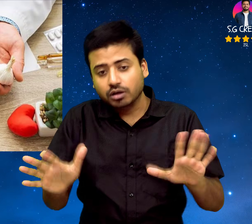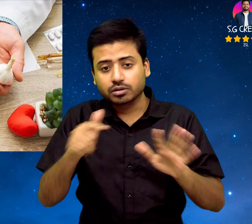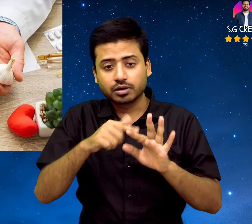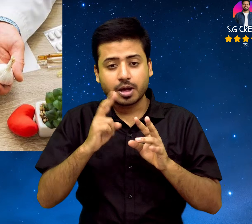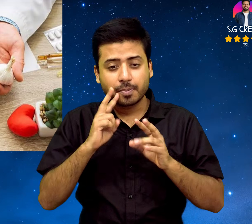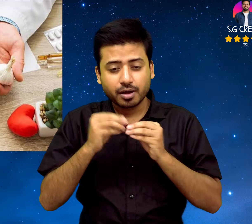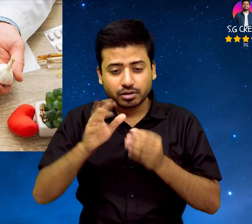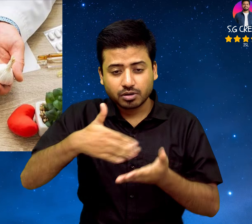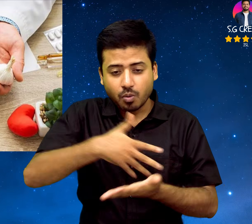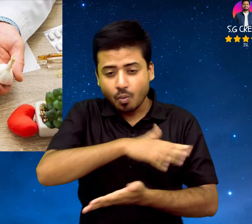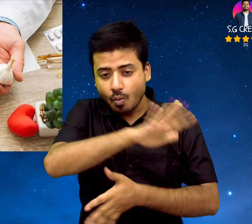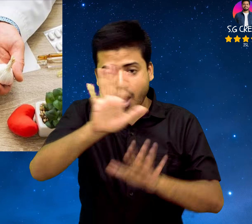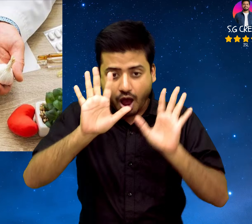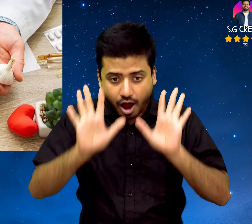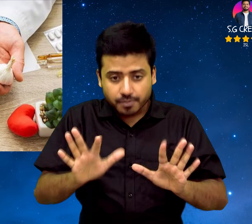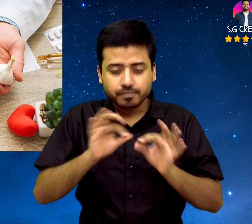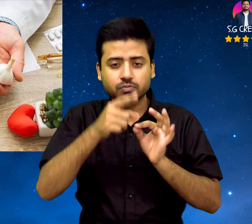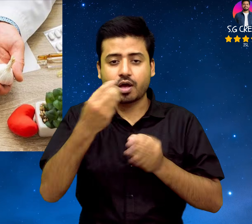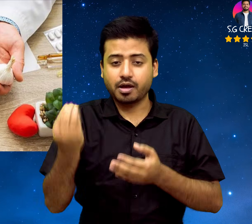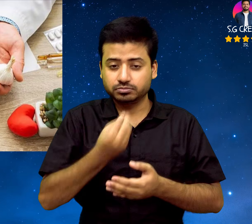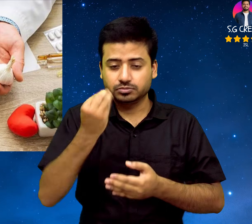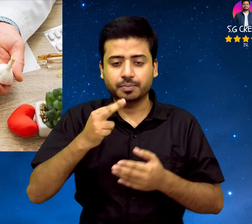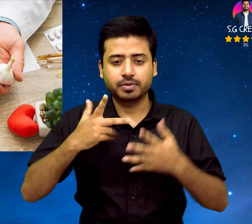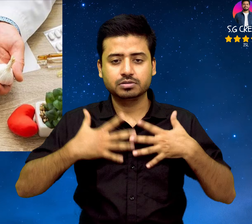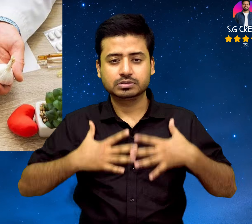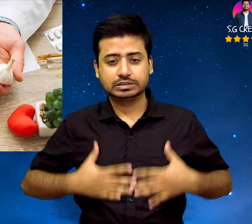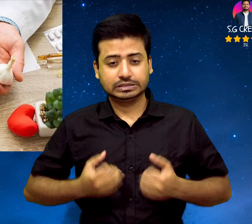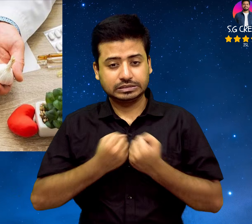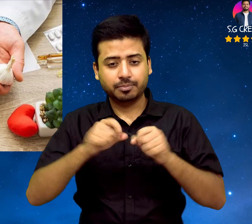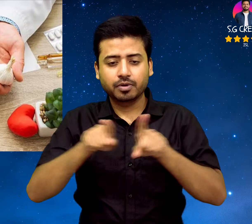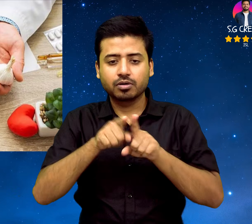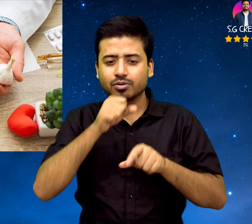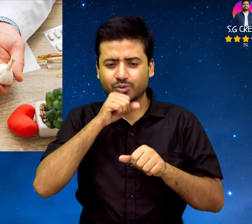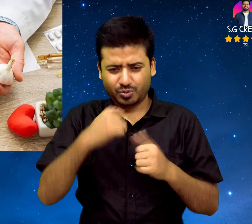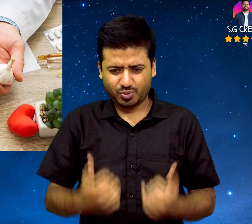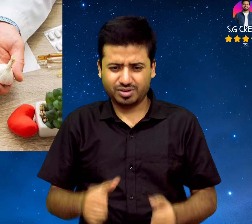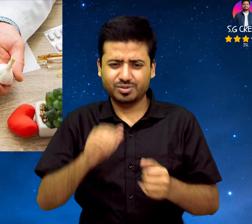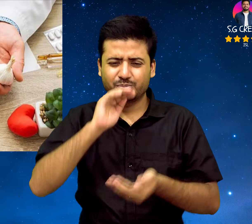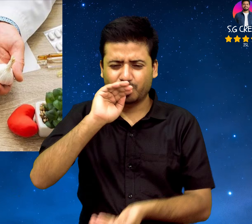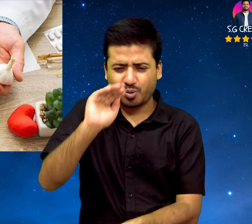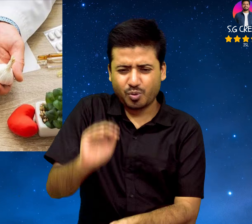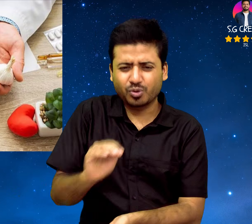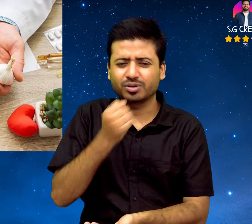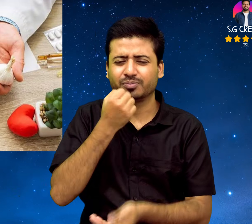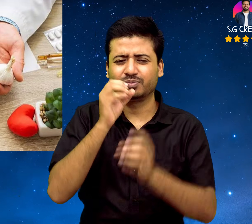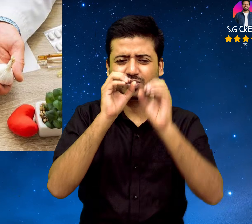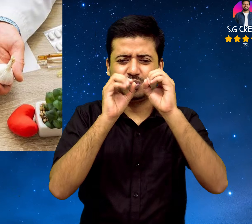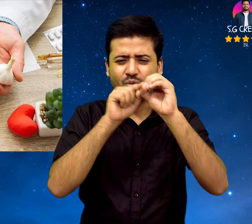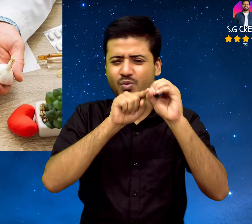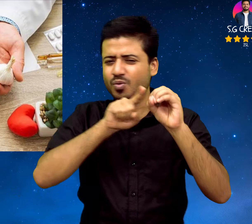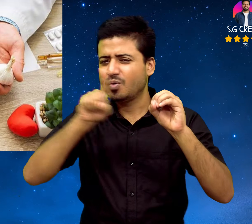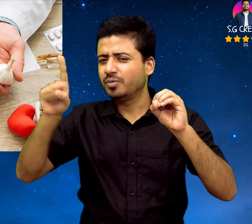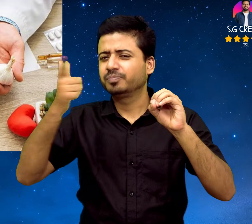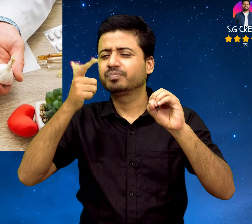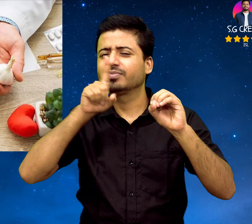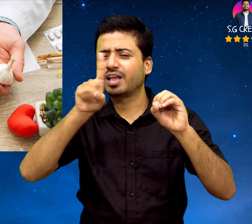thiosulfonates. While common multi-clove garlic yields substantial allicin, high-altitude solo garlic often demonstrates